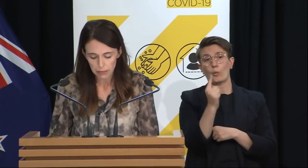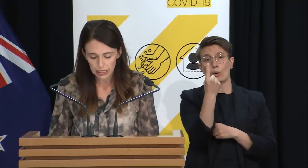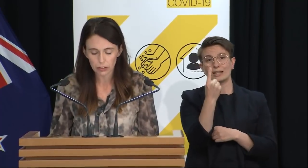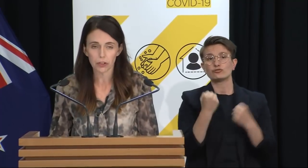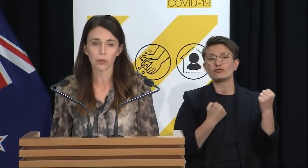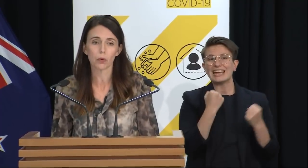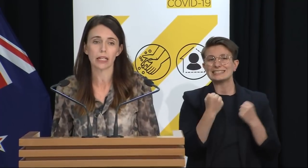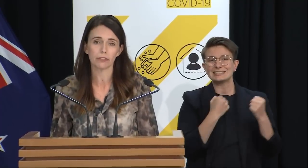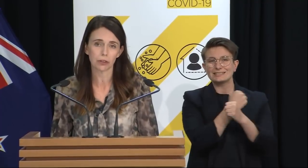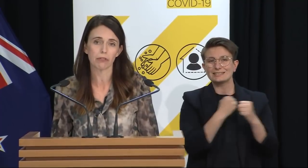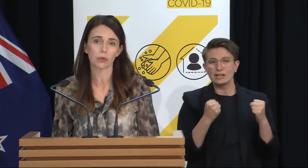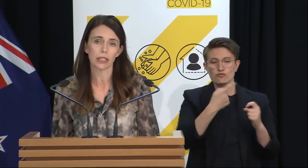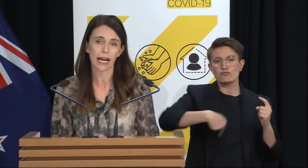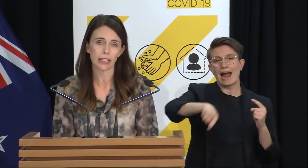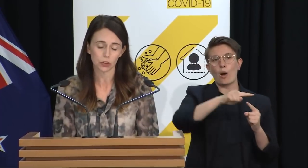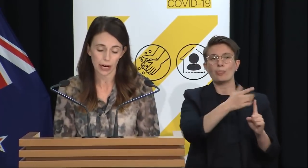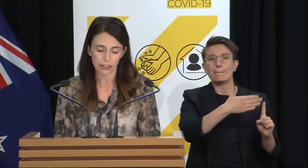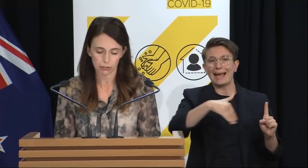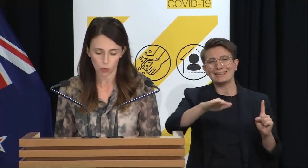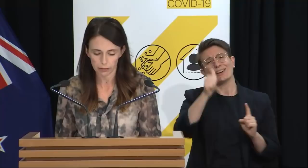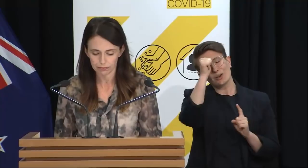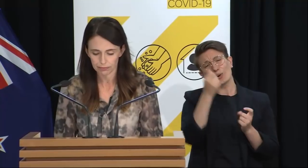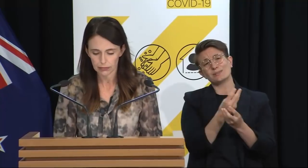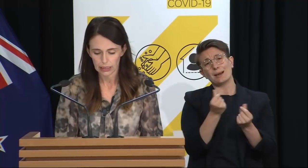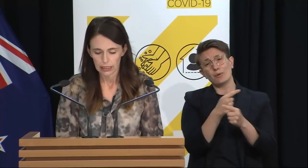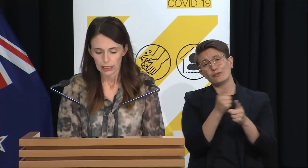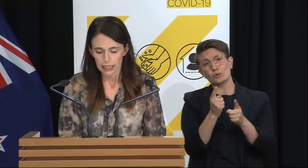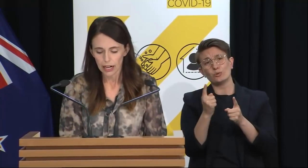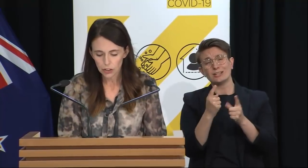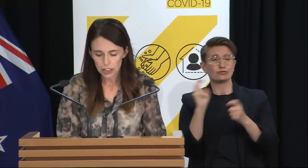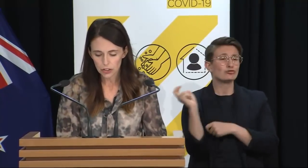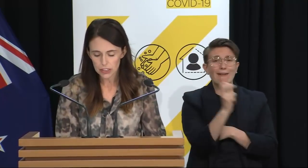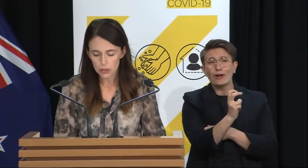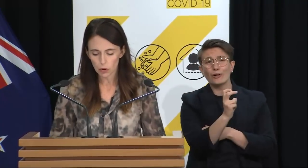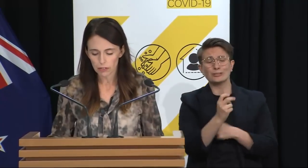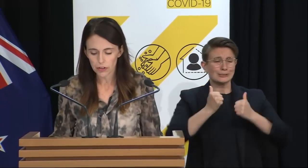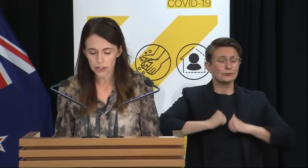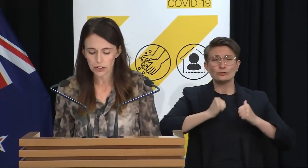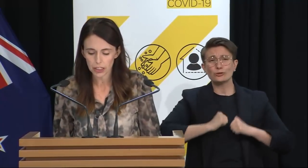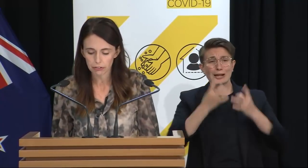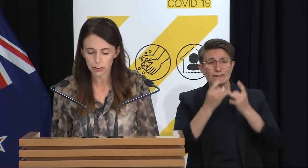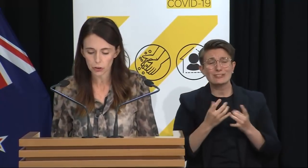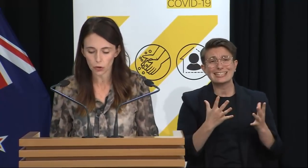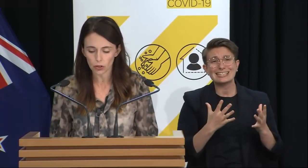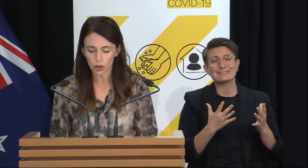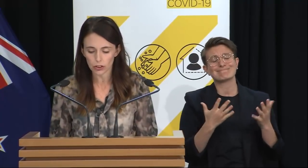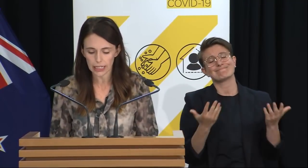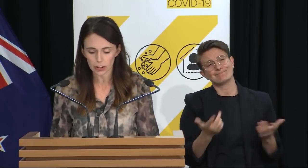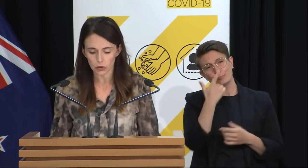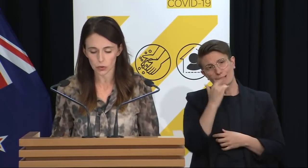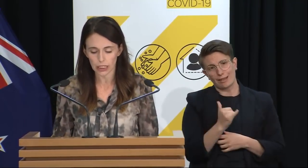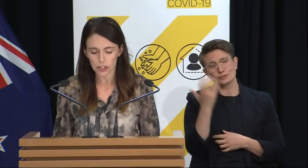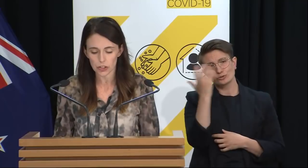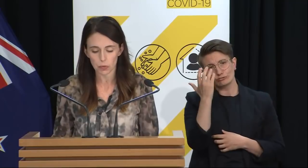know many of you would have travelled and trained for. Healthcare services will revert to using virtual